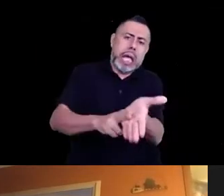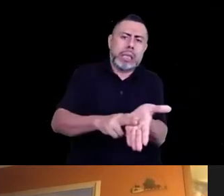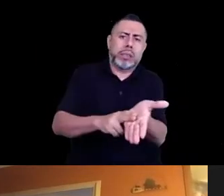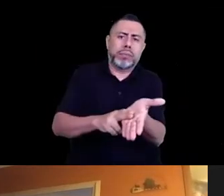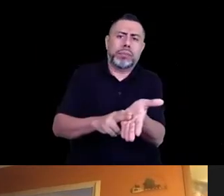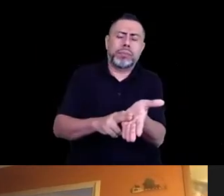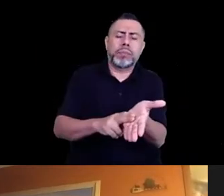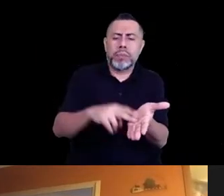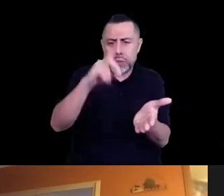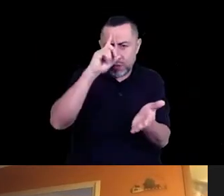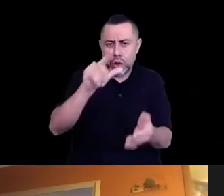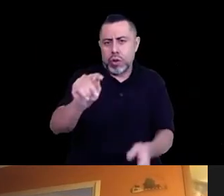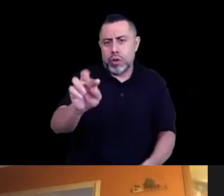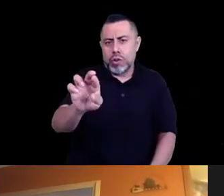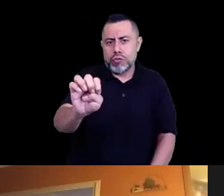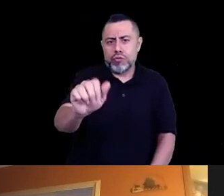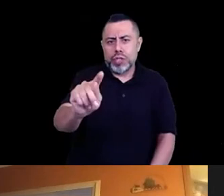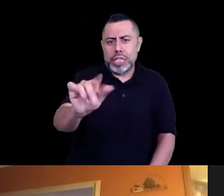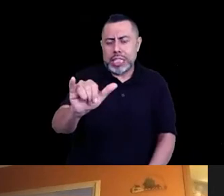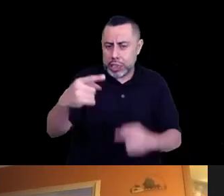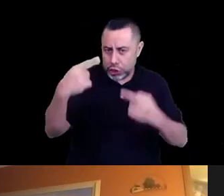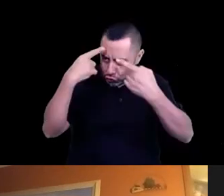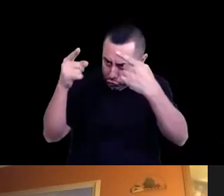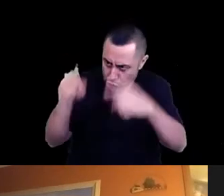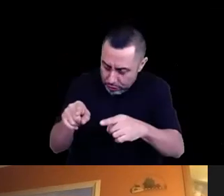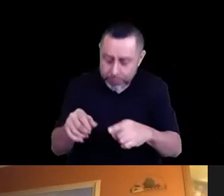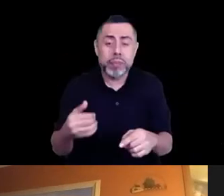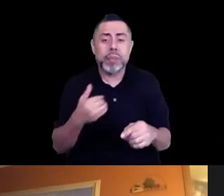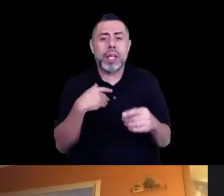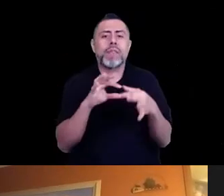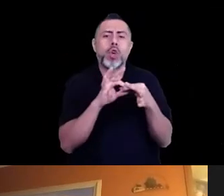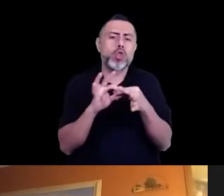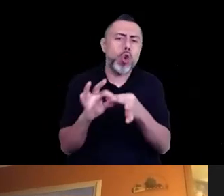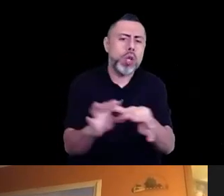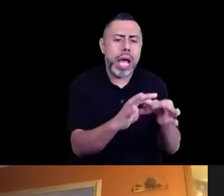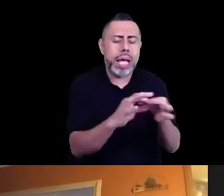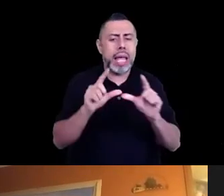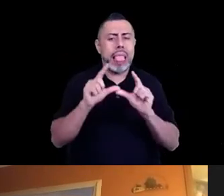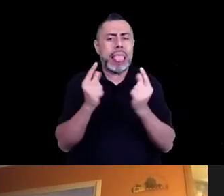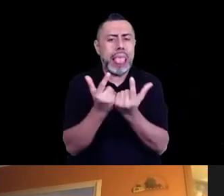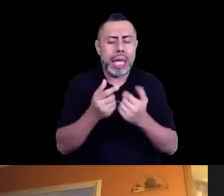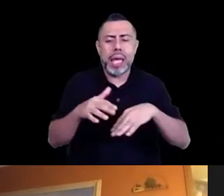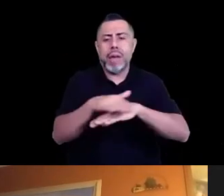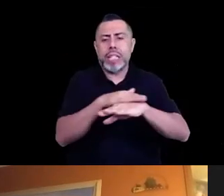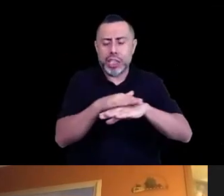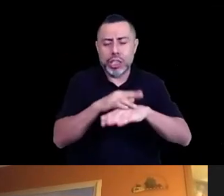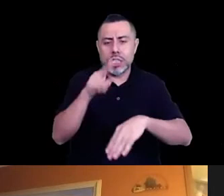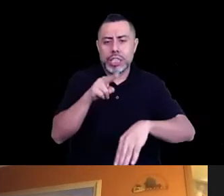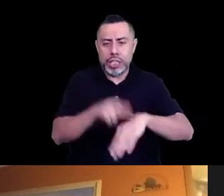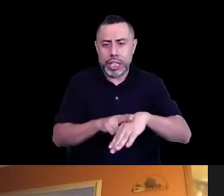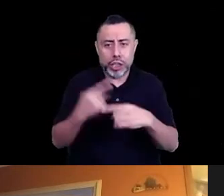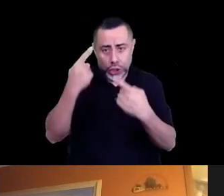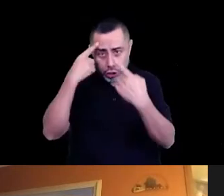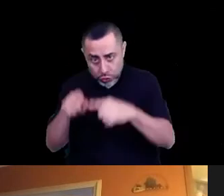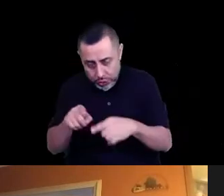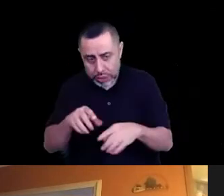a treaty here, the United League of Indigenous Nations Treaty. We did the first signing at the Lummi Nation with 11